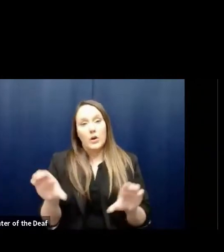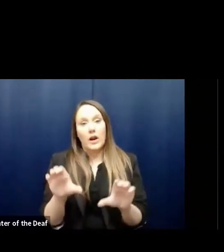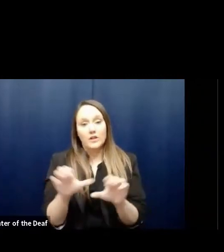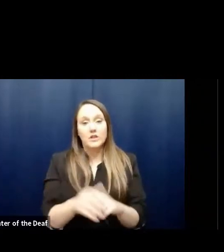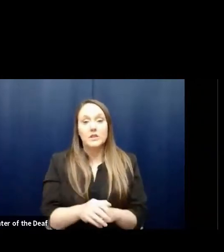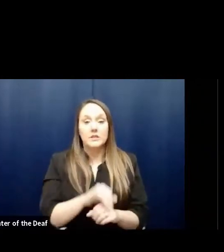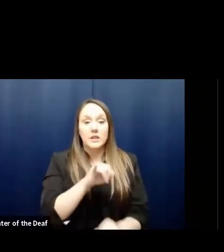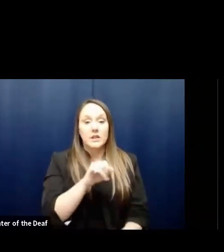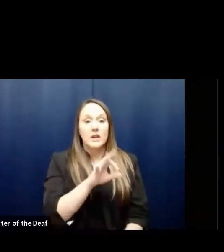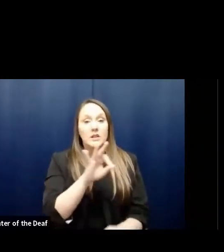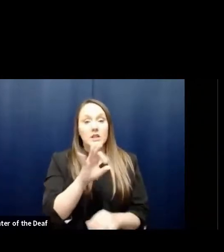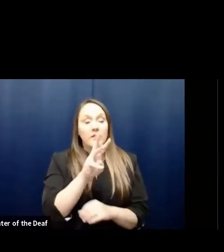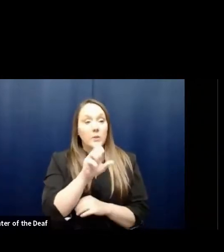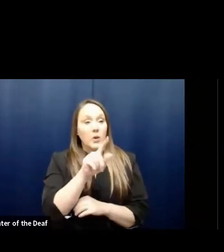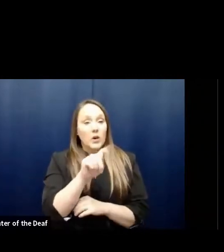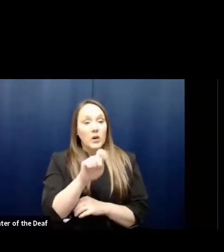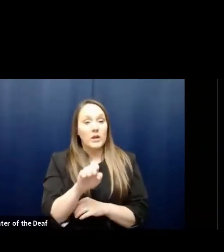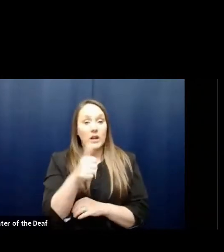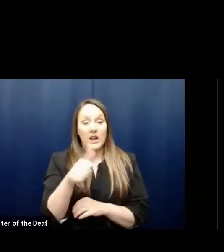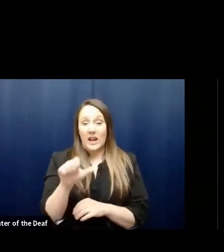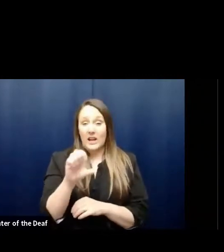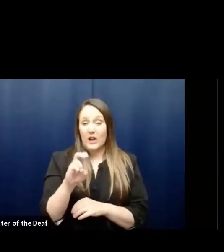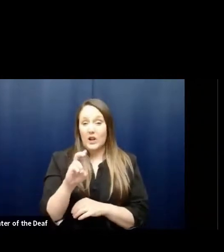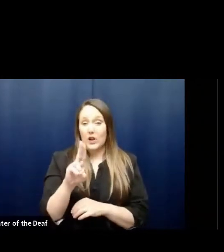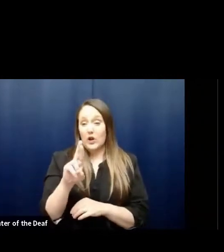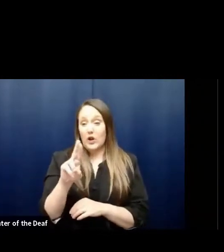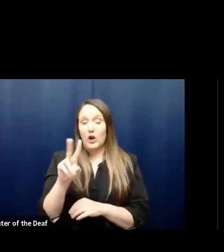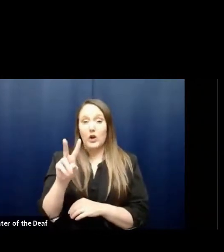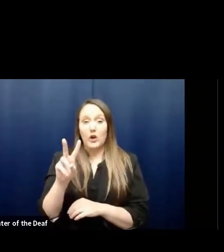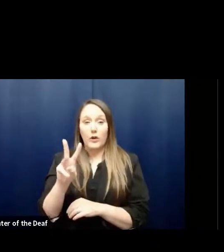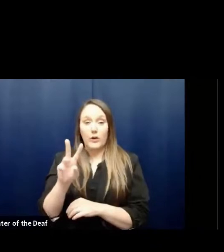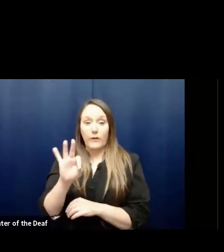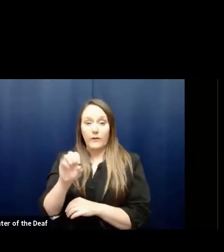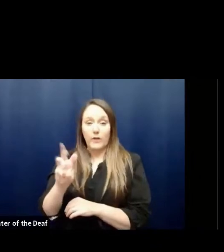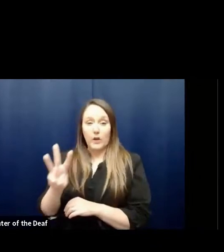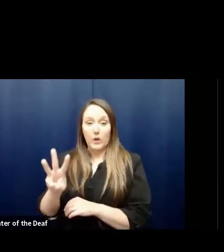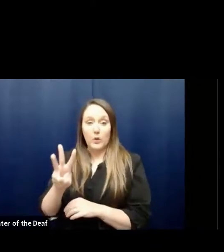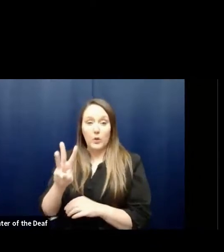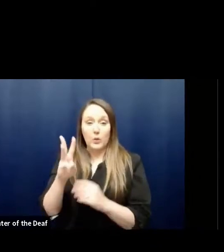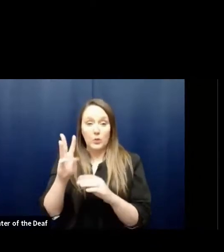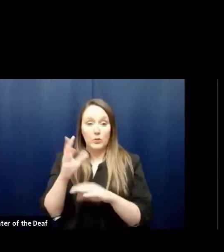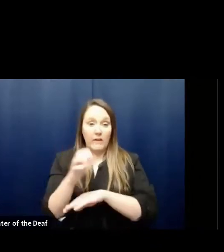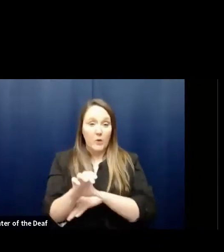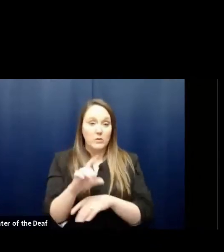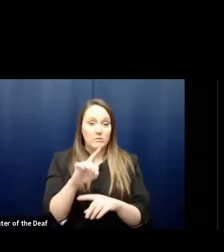actions. Jeff with WATE, any curfew enforcement actions over the holiday weekend?